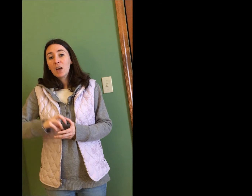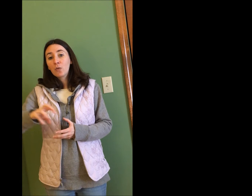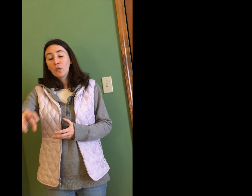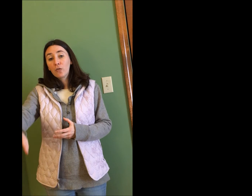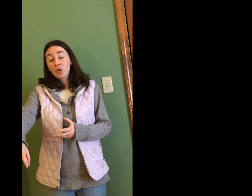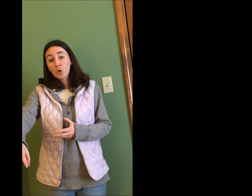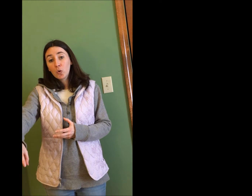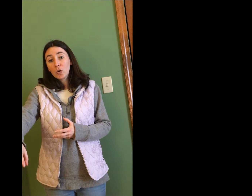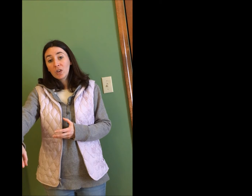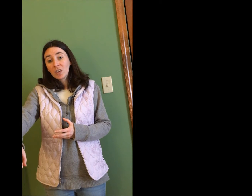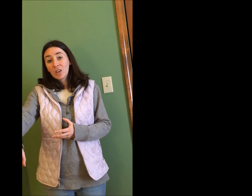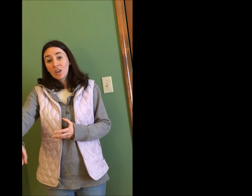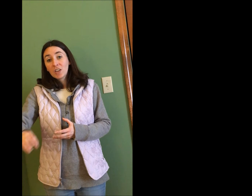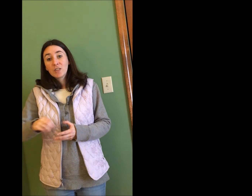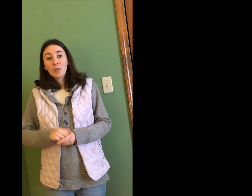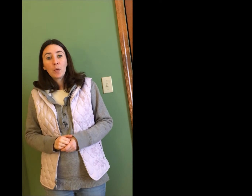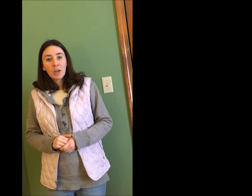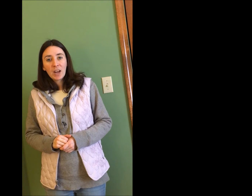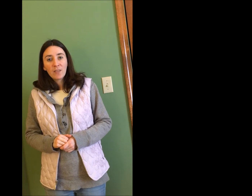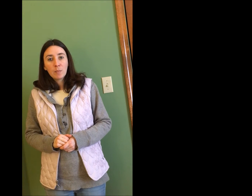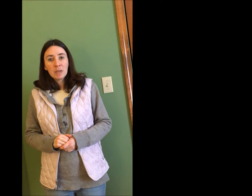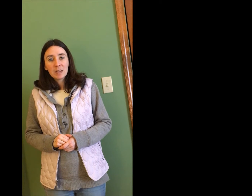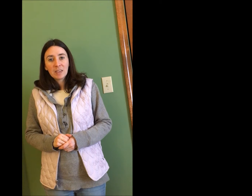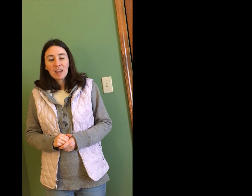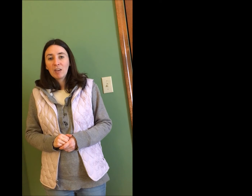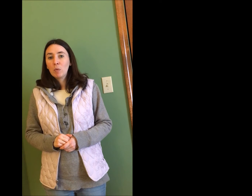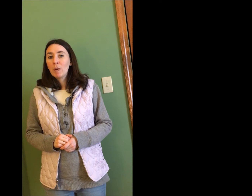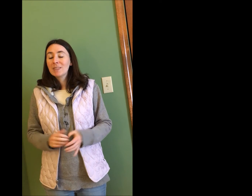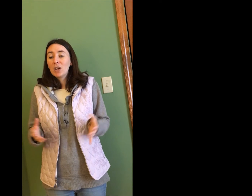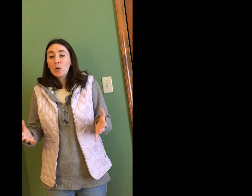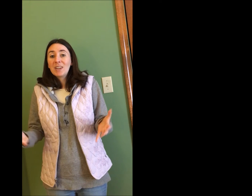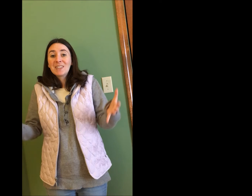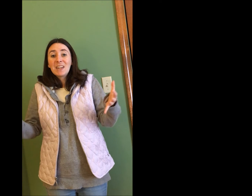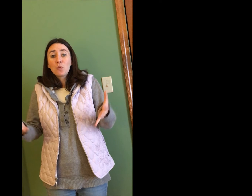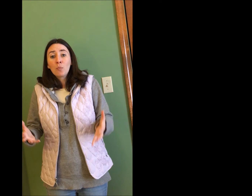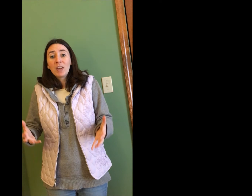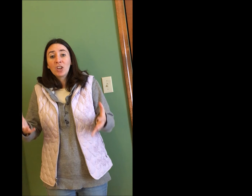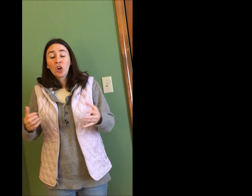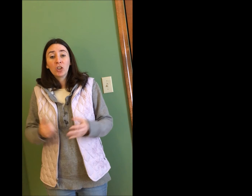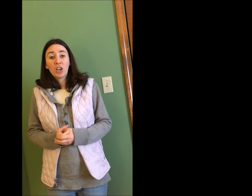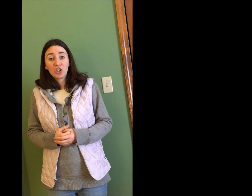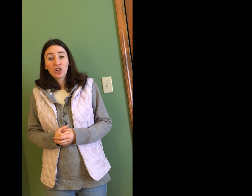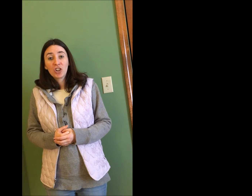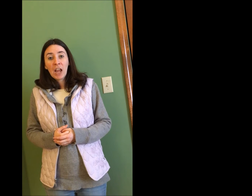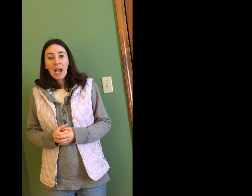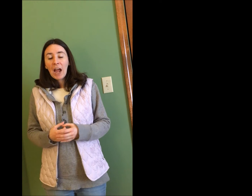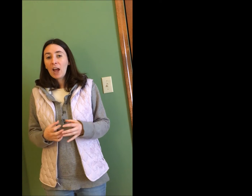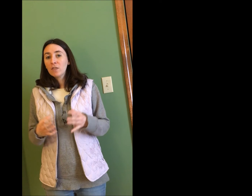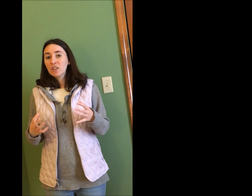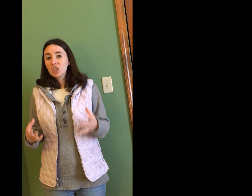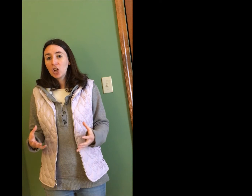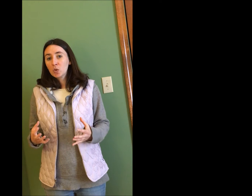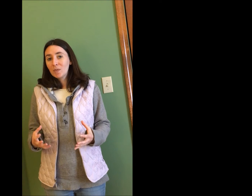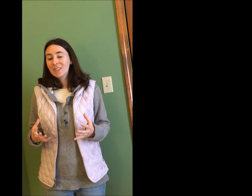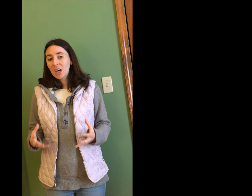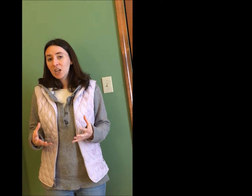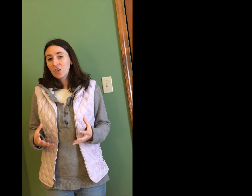out the food so that we can have a meal at the end. And we might say, okay, today we're making our lunch. Out of the songs we've sung in the